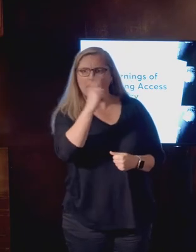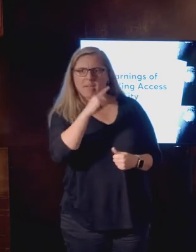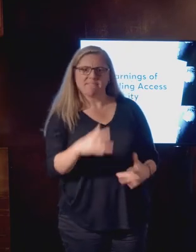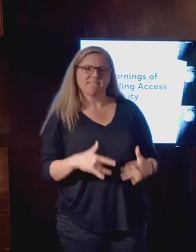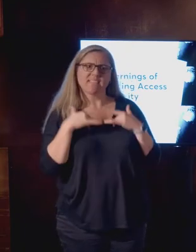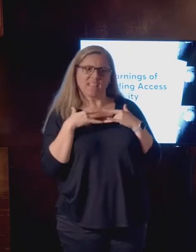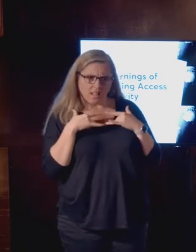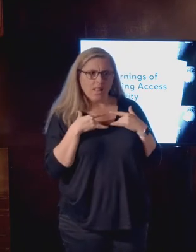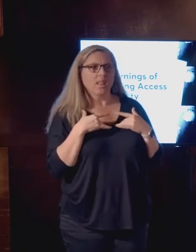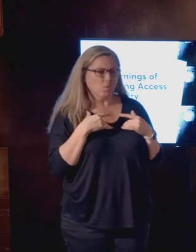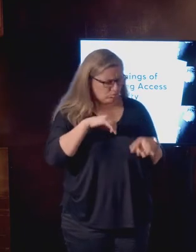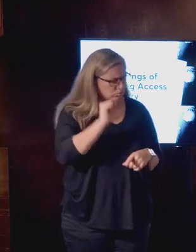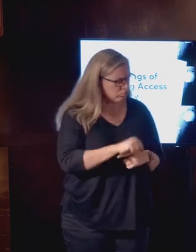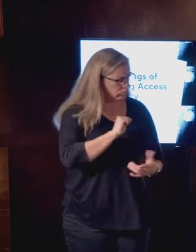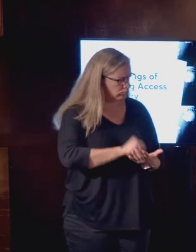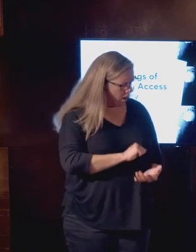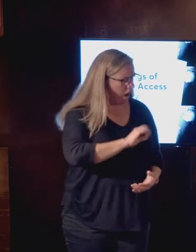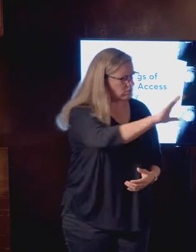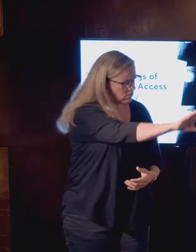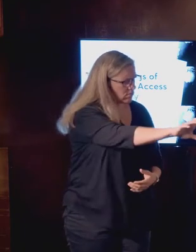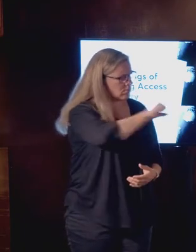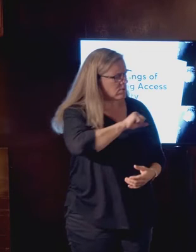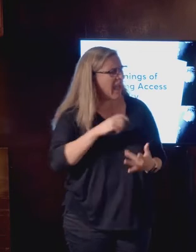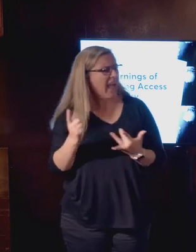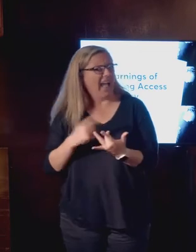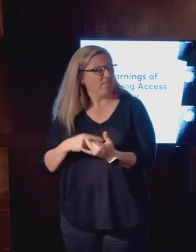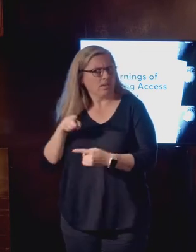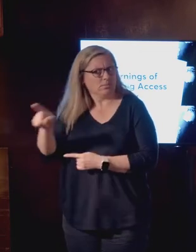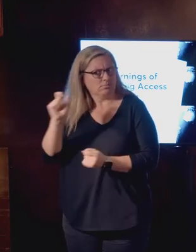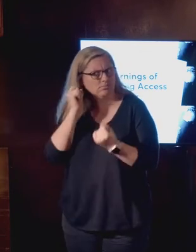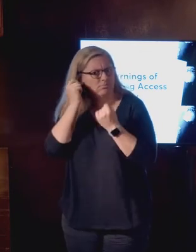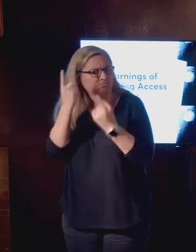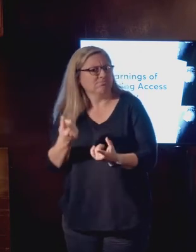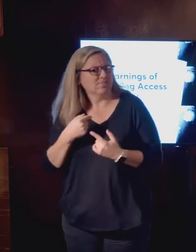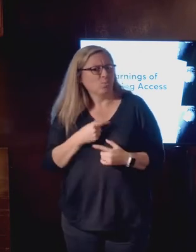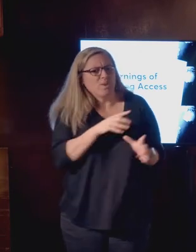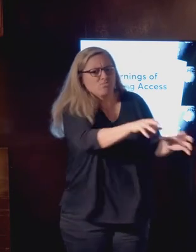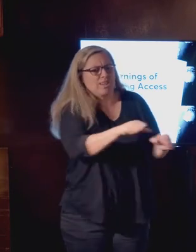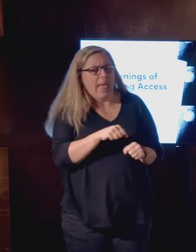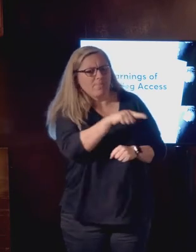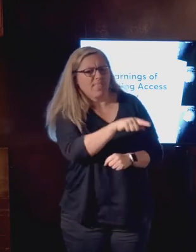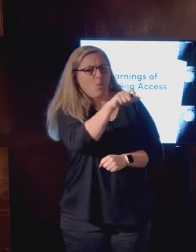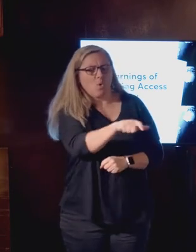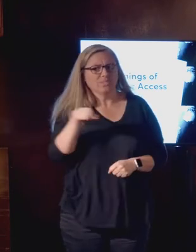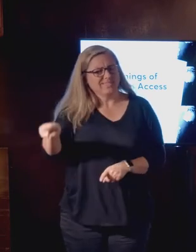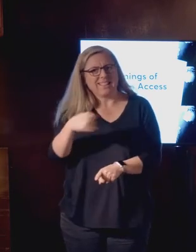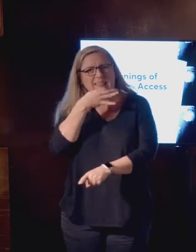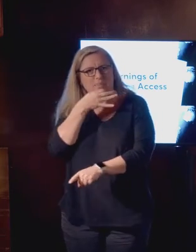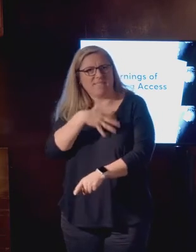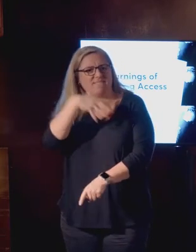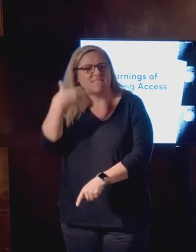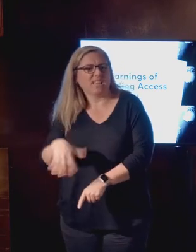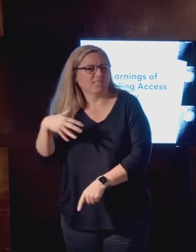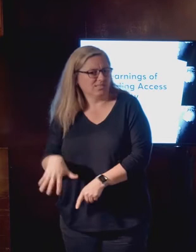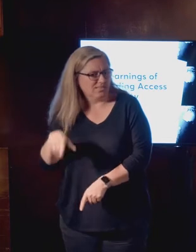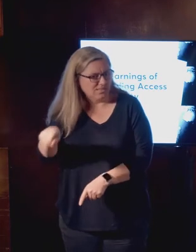that we were reclaiming it for ourselves, and some people also didn't get the fact that we were reclaiming it and perhaps took offence that we were